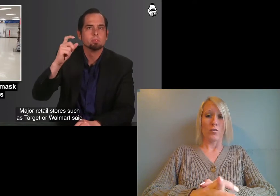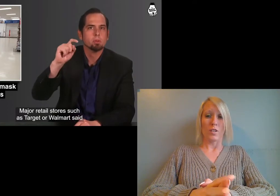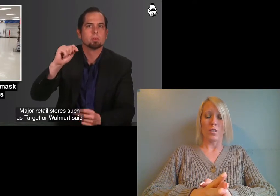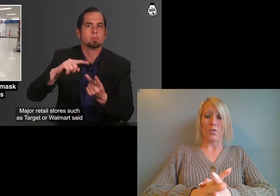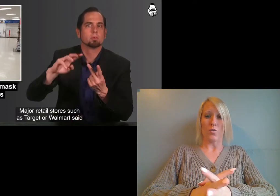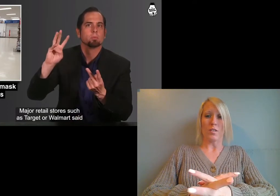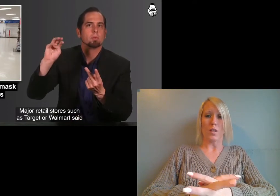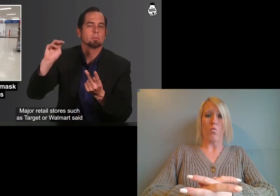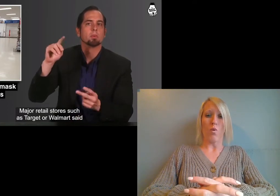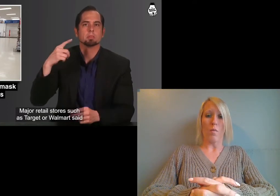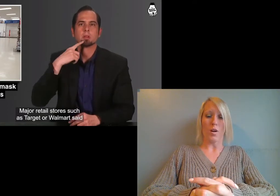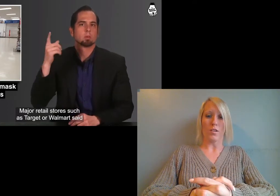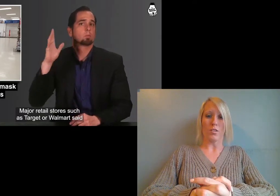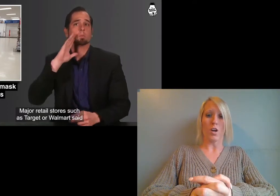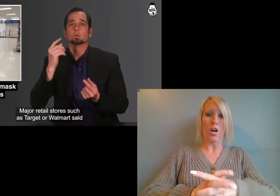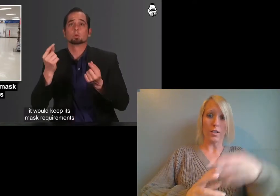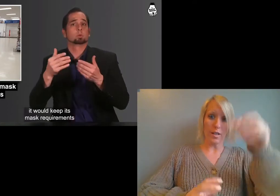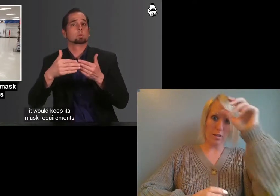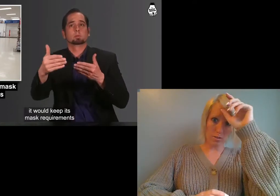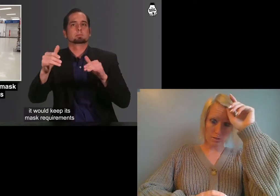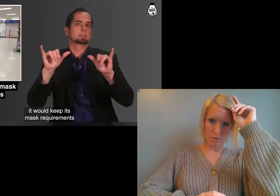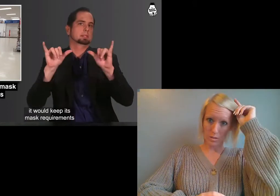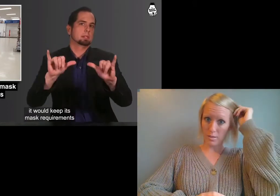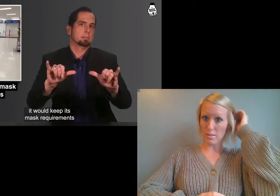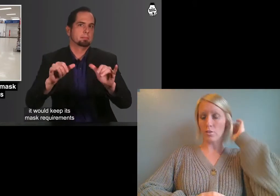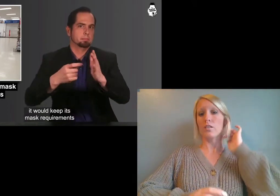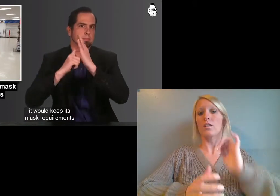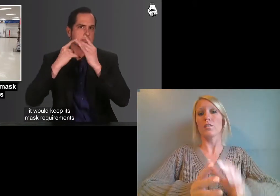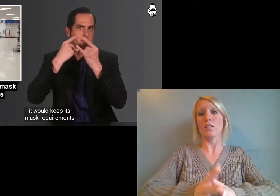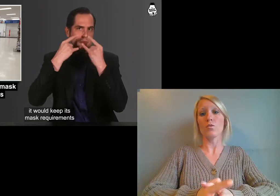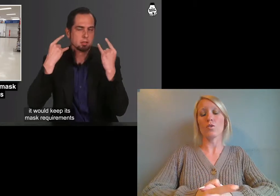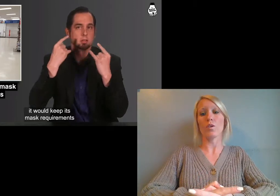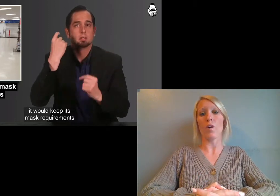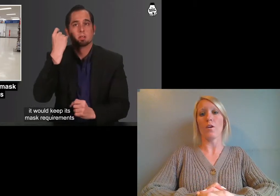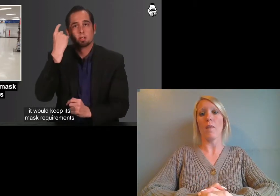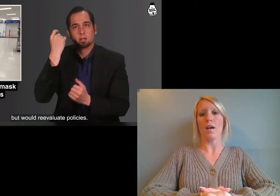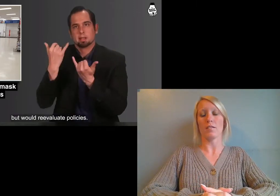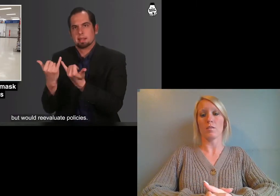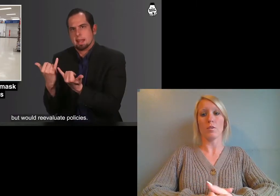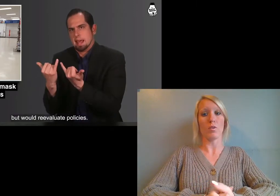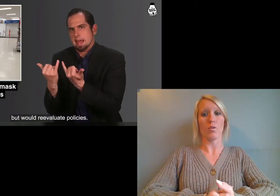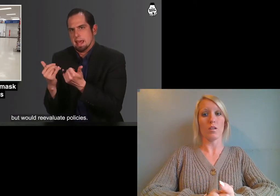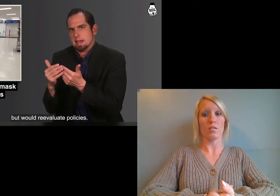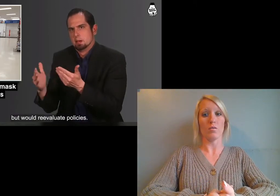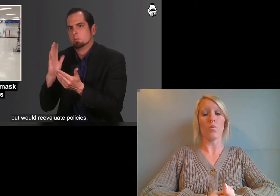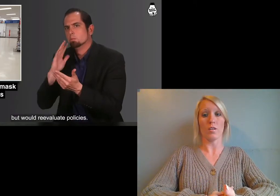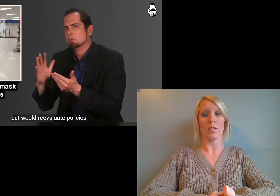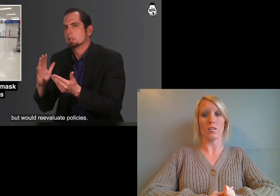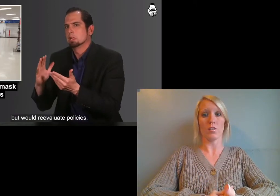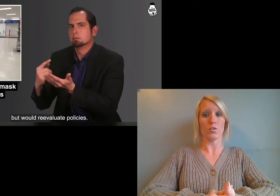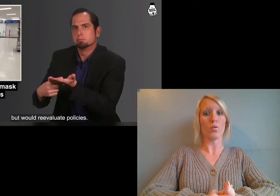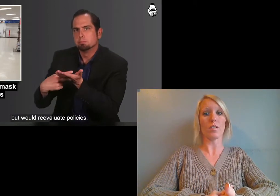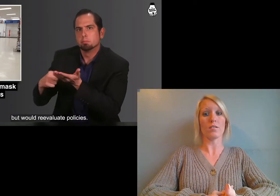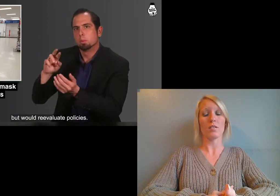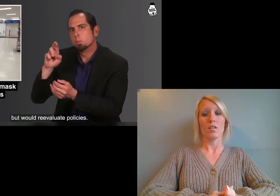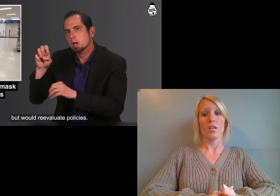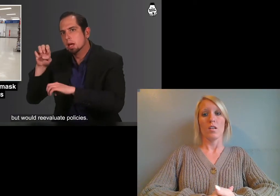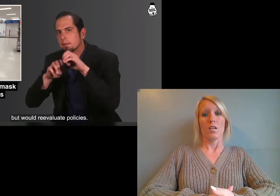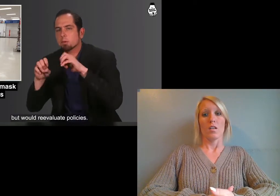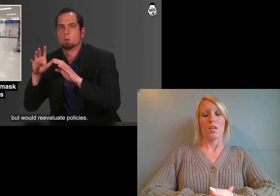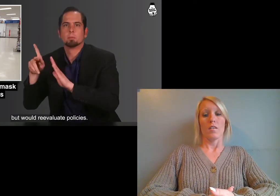The major retail stores like Walmart and Target says they're going to continue to require masks to be worn in their